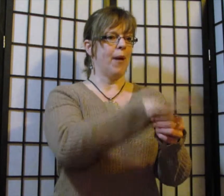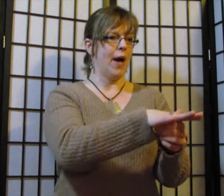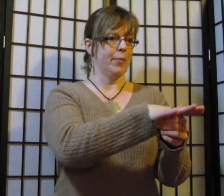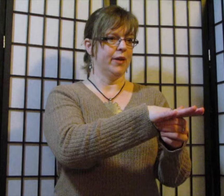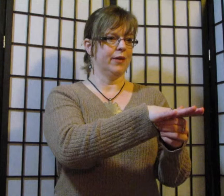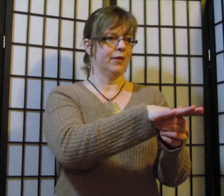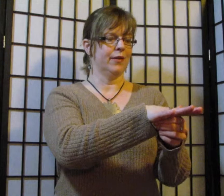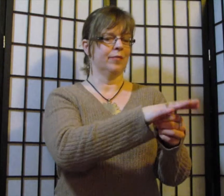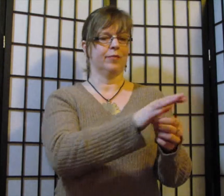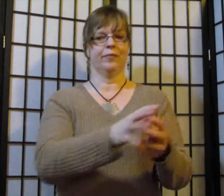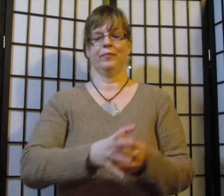Pop.